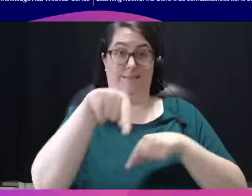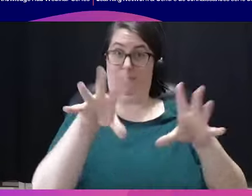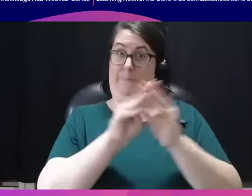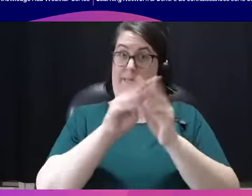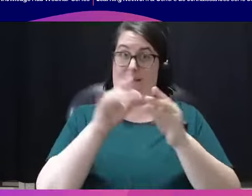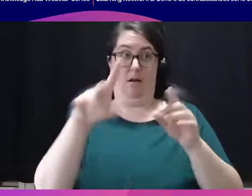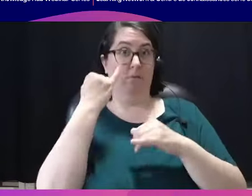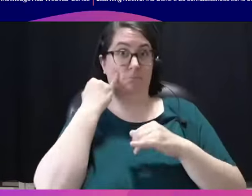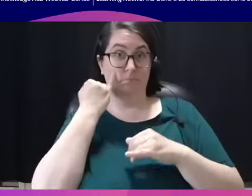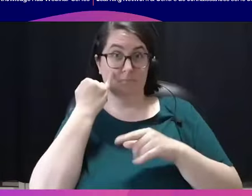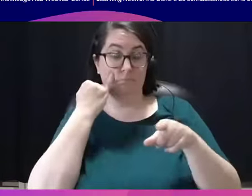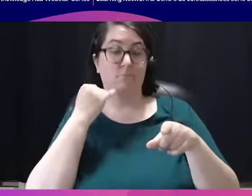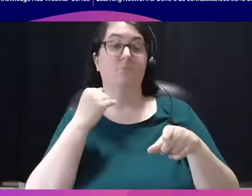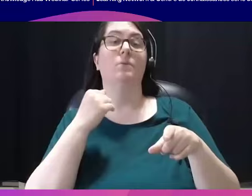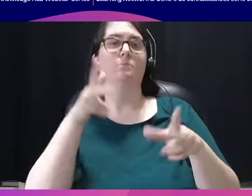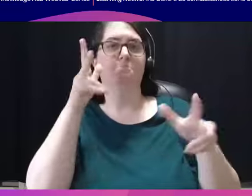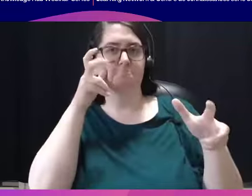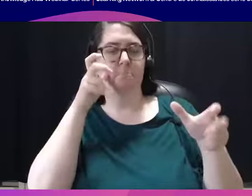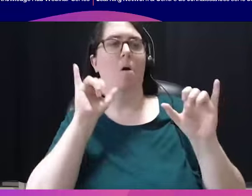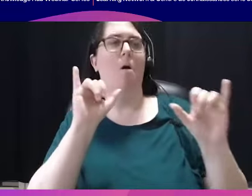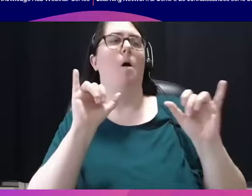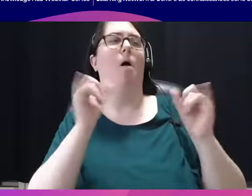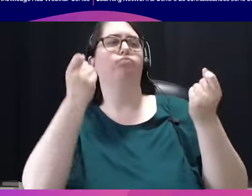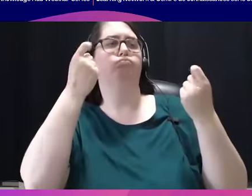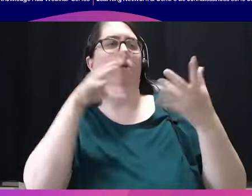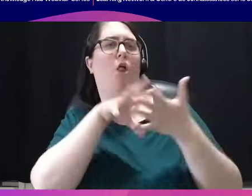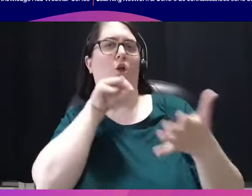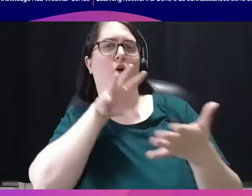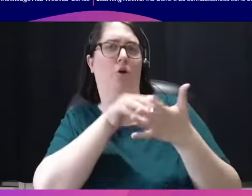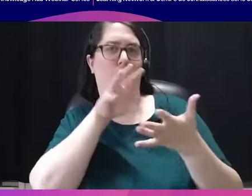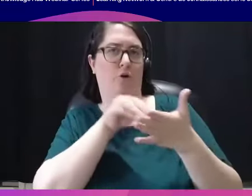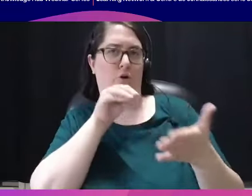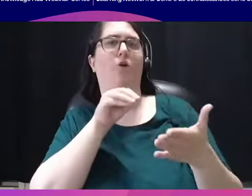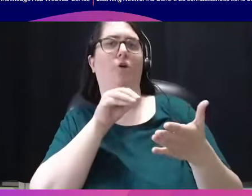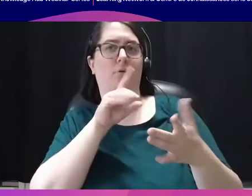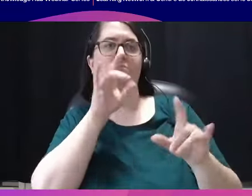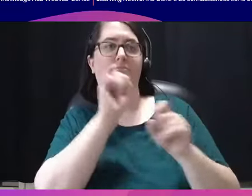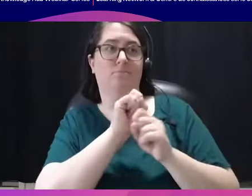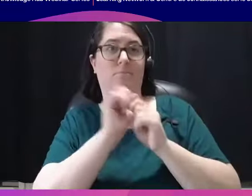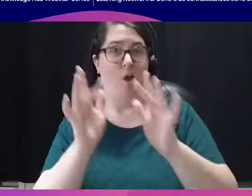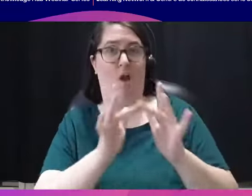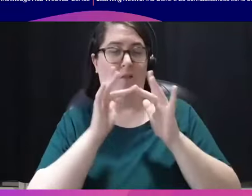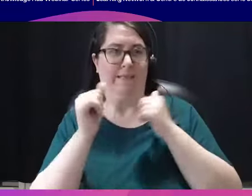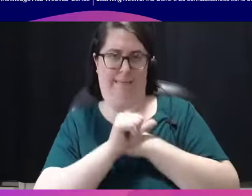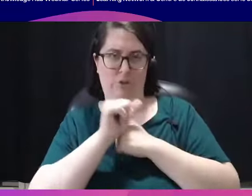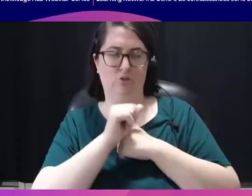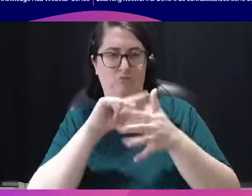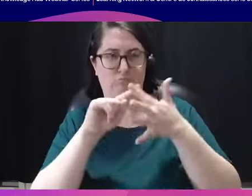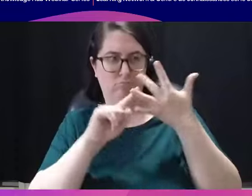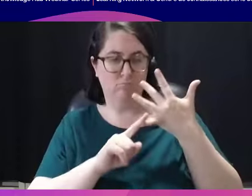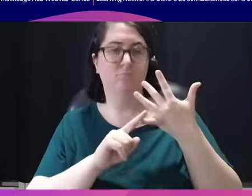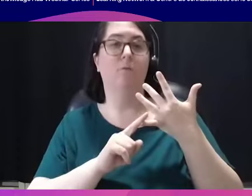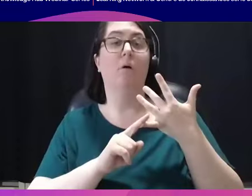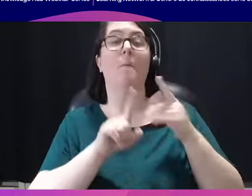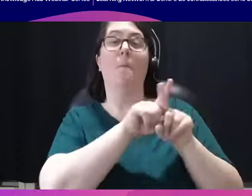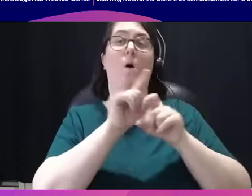really understand the realities and prevalence of misogyny and gendered violence online, and advocating for the awareness of